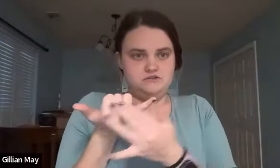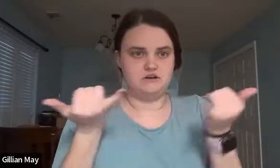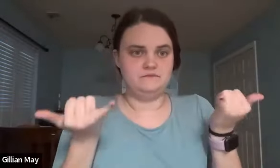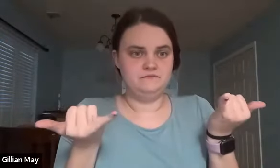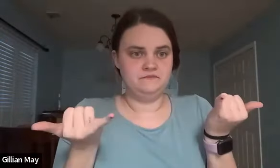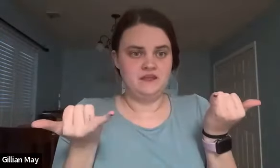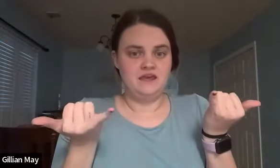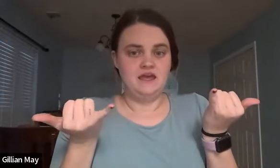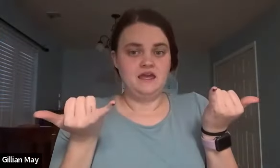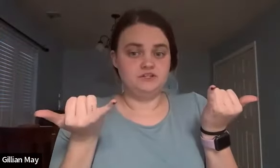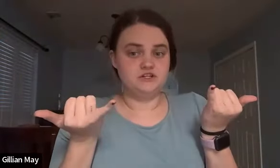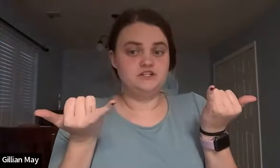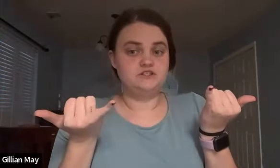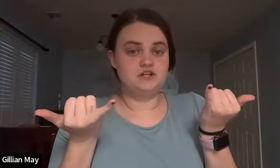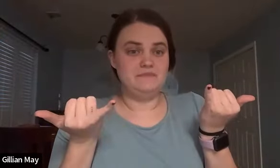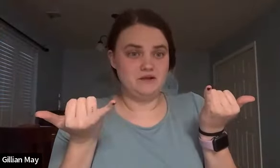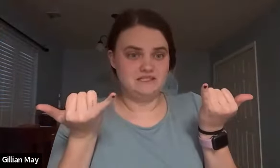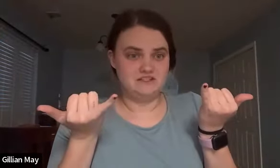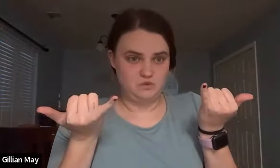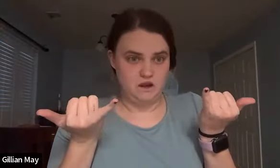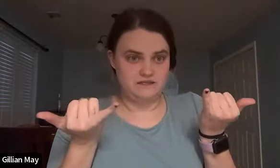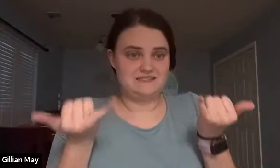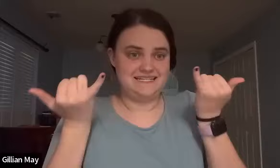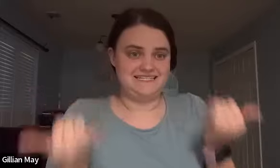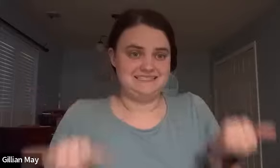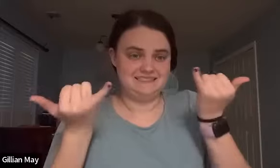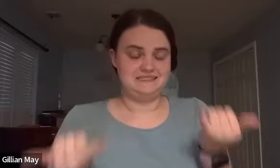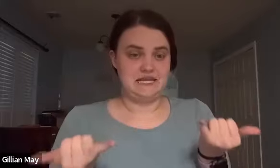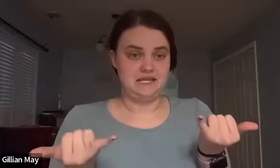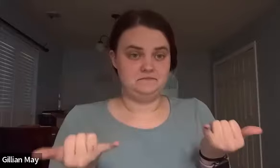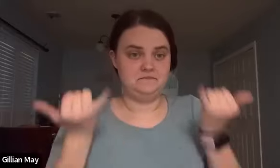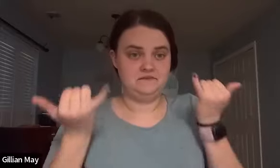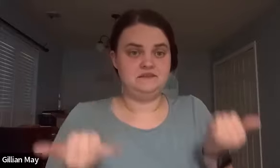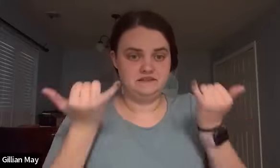are. And what you're going to do is you're going to bounce this twice today.